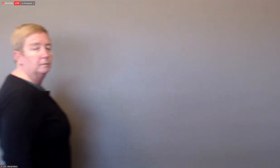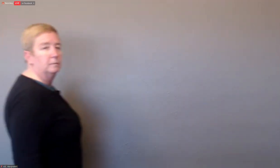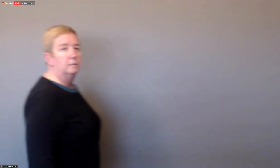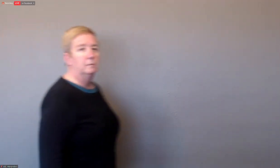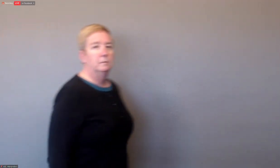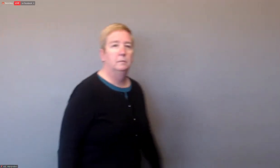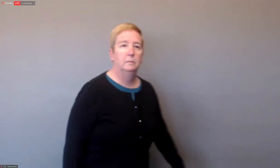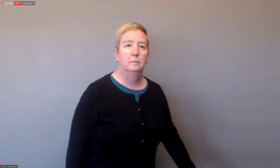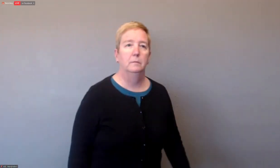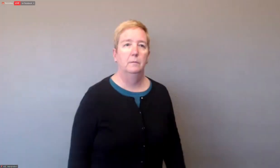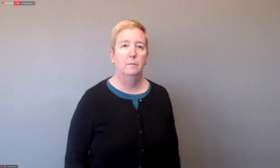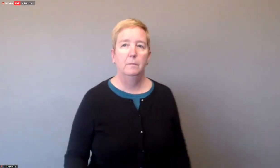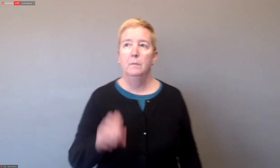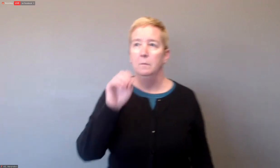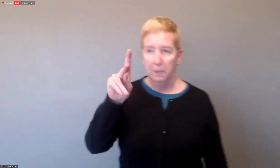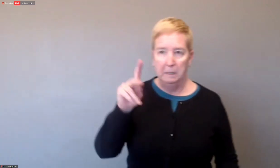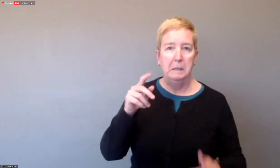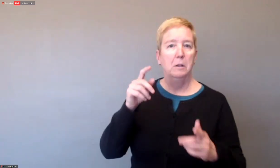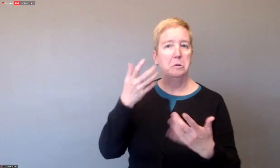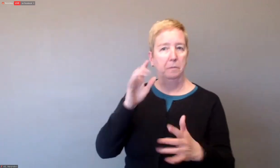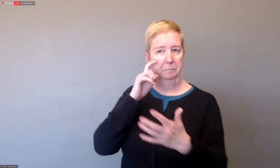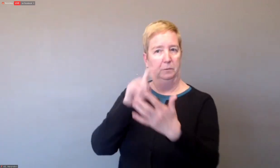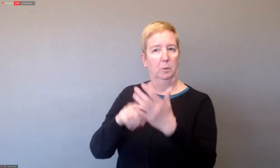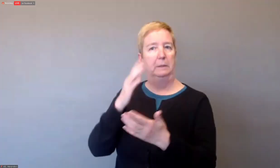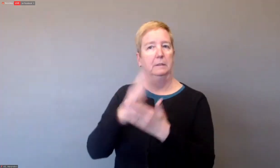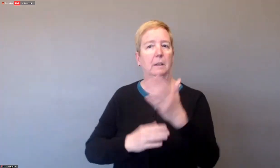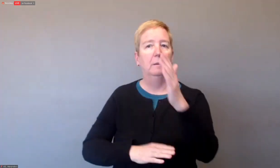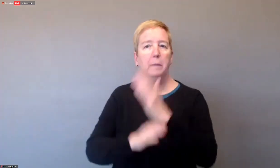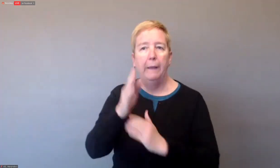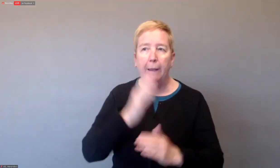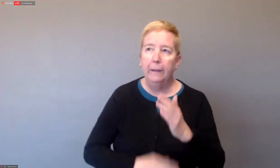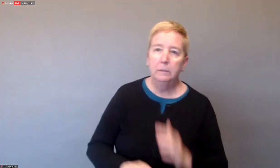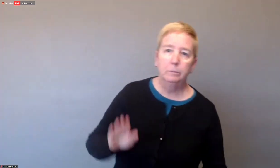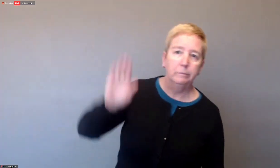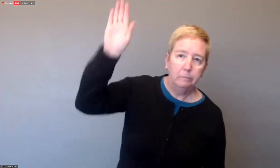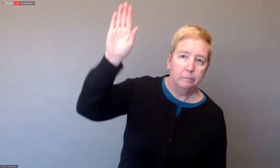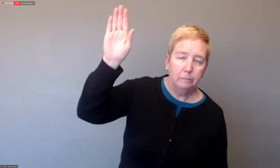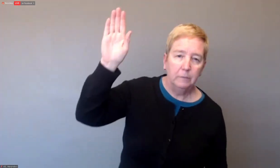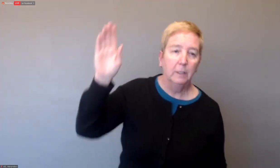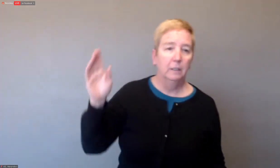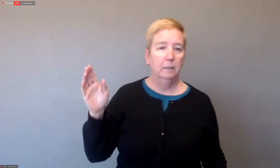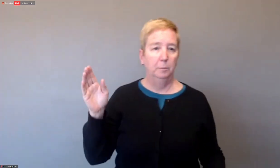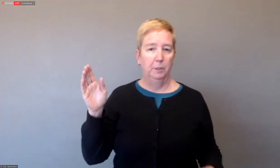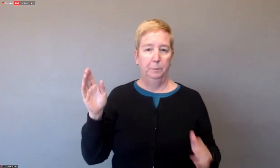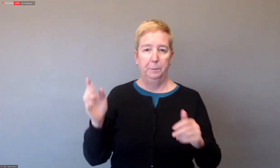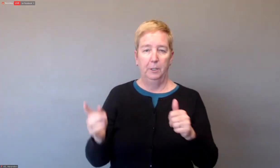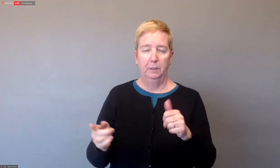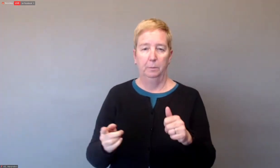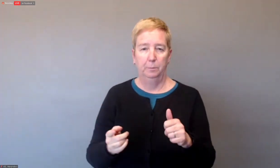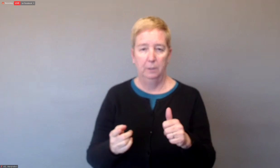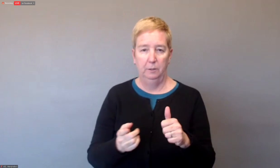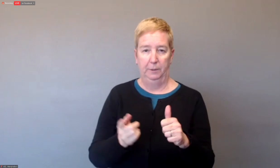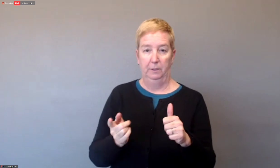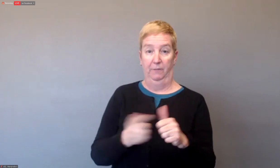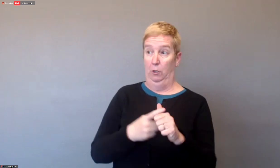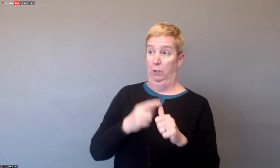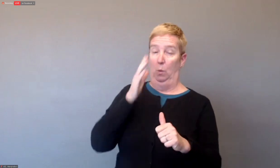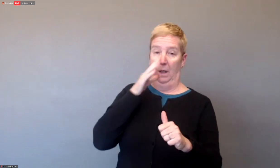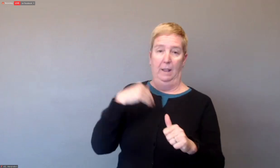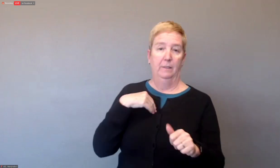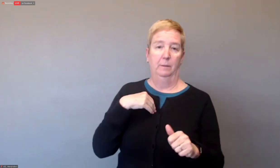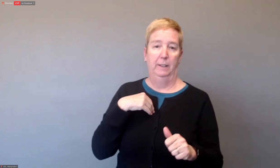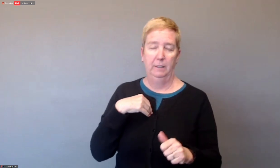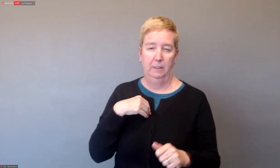we have some hands raised. First, we're going to go to Brianna Albuzo from KOAT, and then